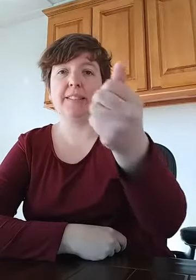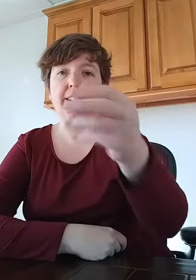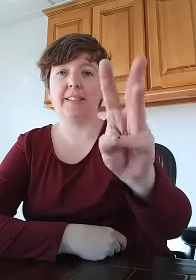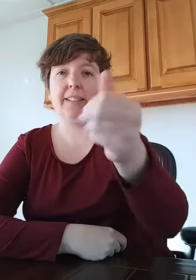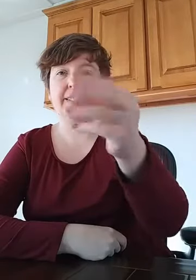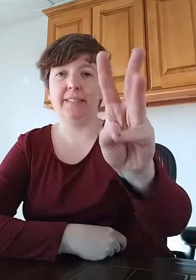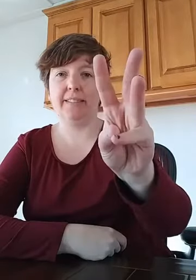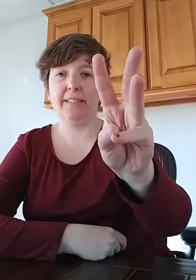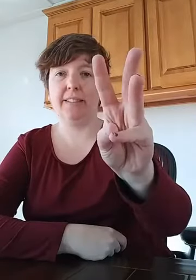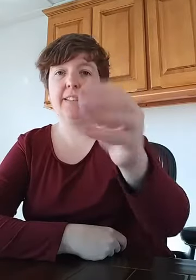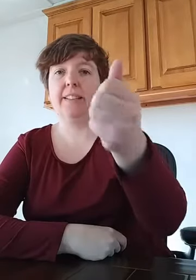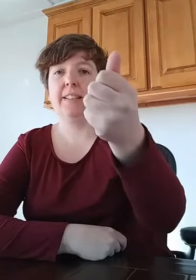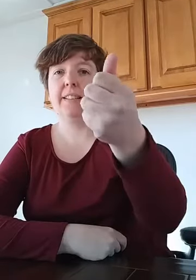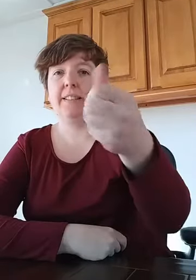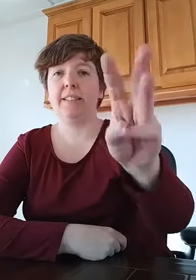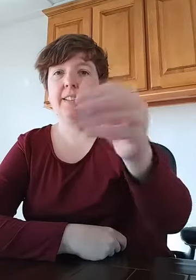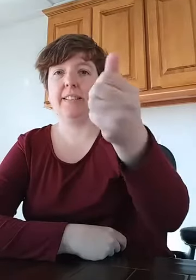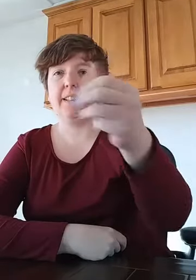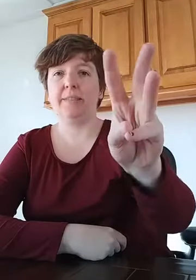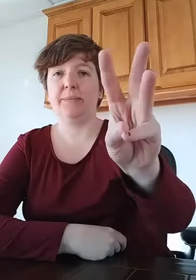16. 16.